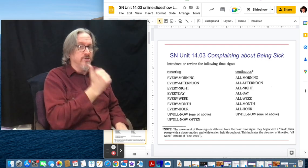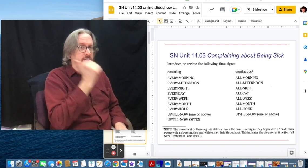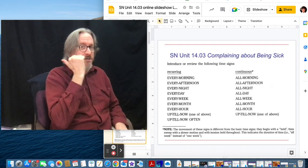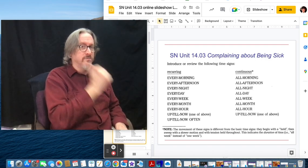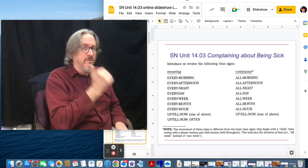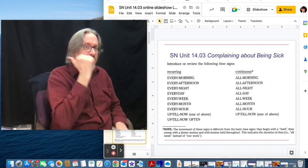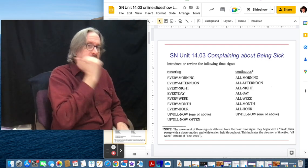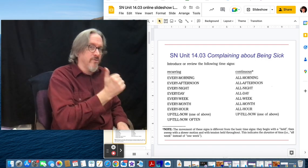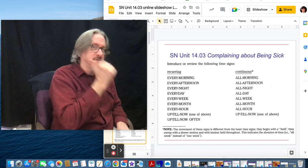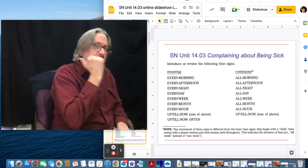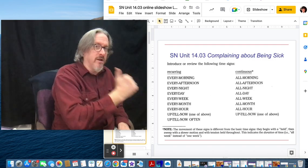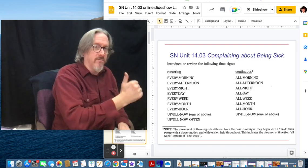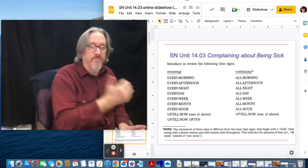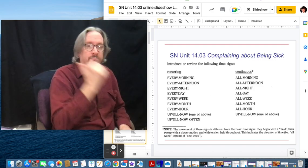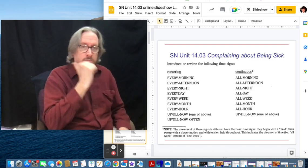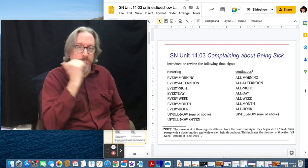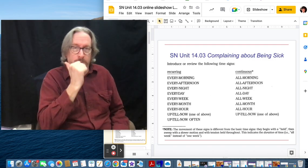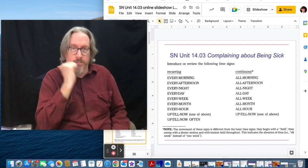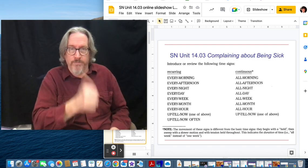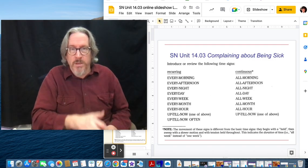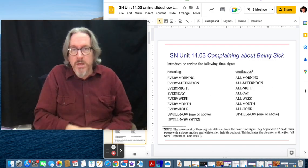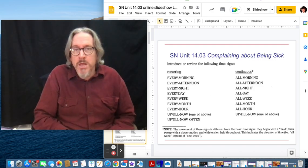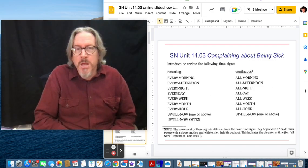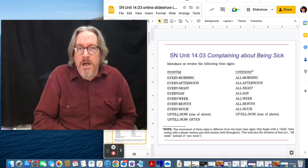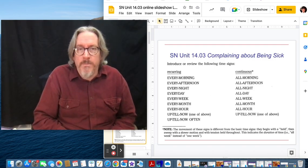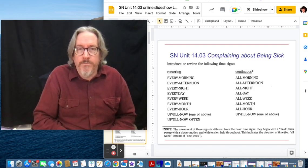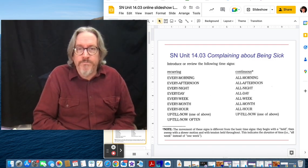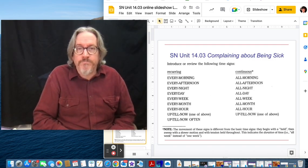Monday, Tuesday, Wednesday, Thursday. Boom, boom, boom.